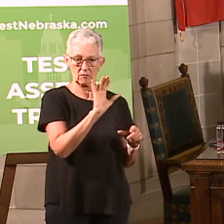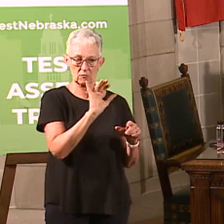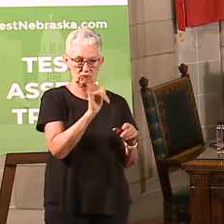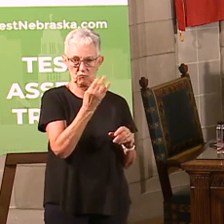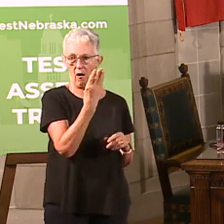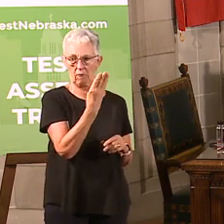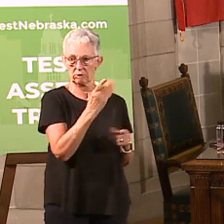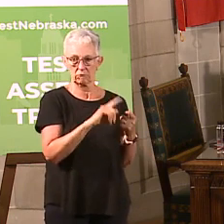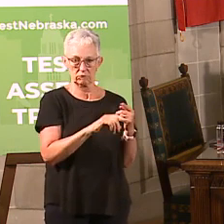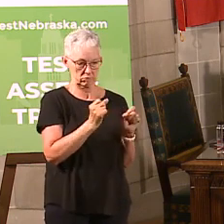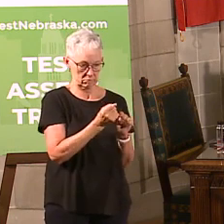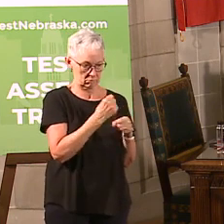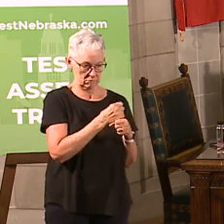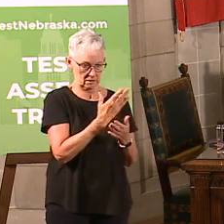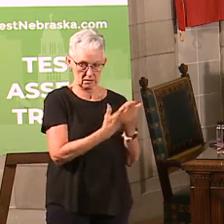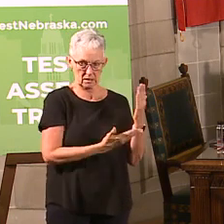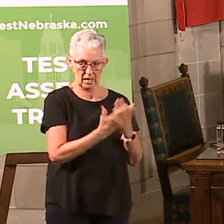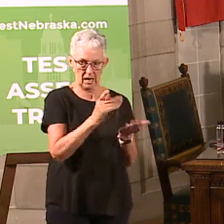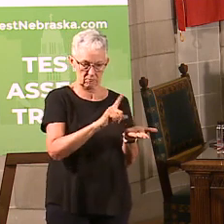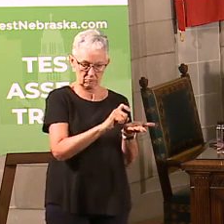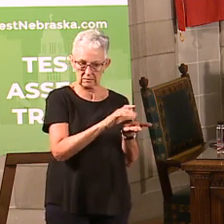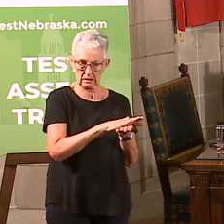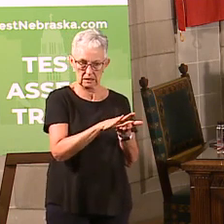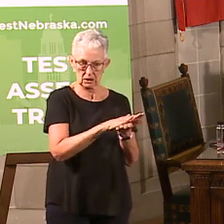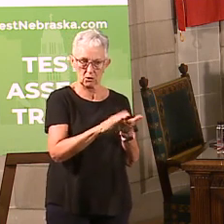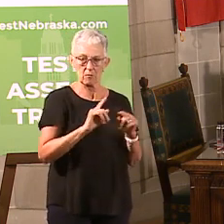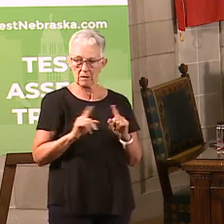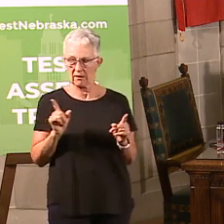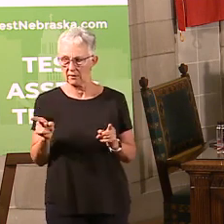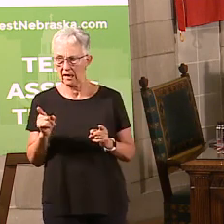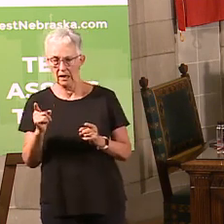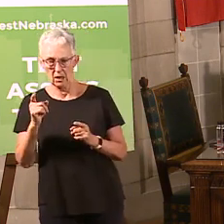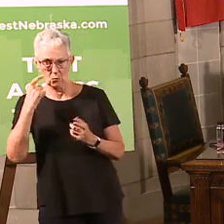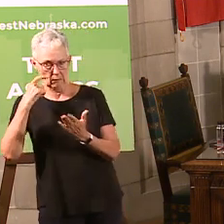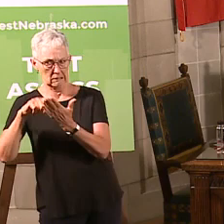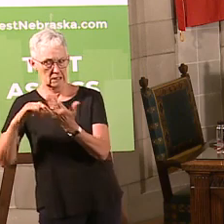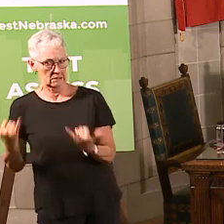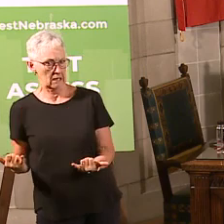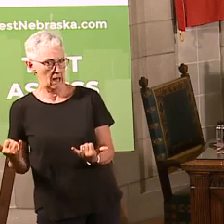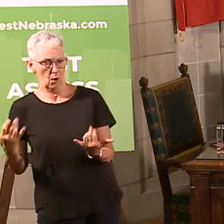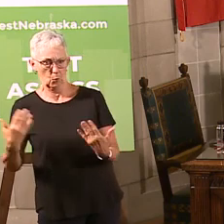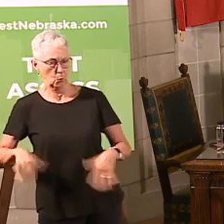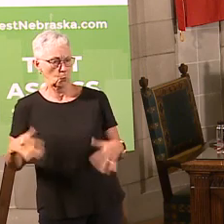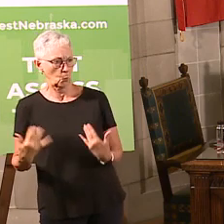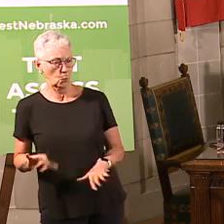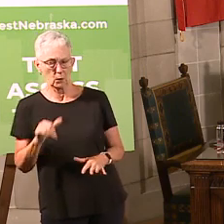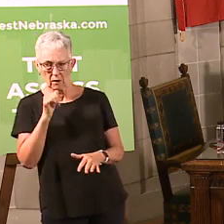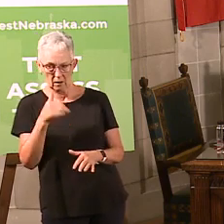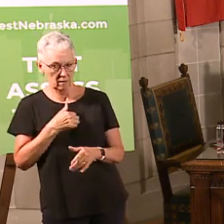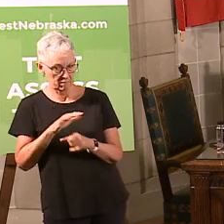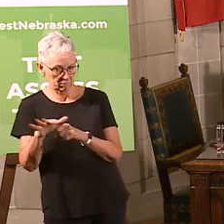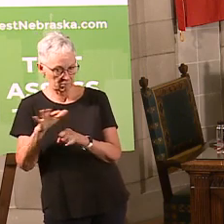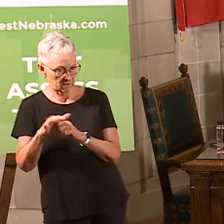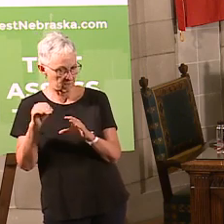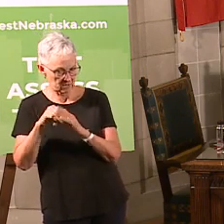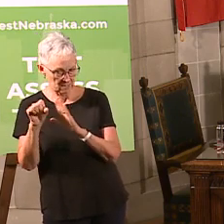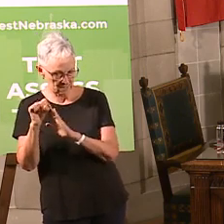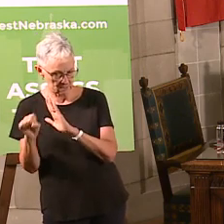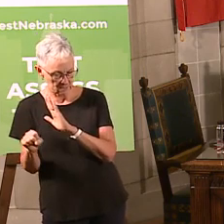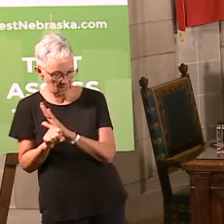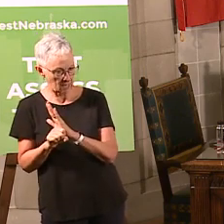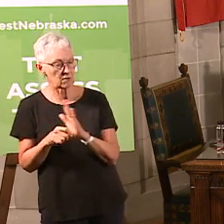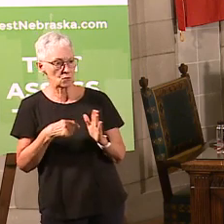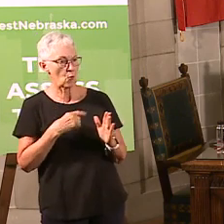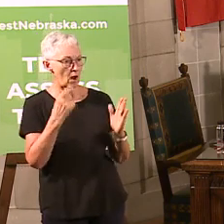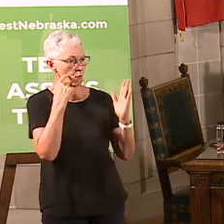and worked literally around the clock to make this happen. I want to recognize in particular Hunter Flodman, Engineering Assistant Professor of